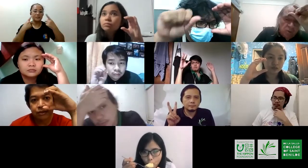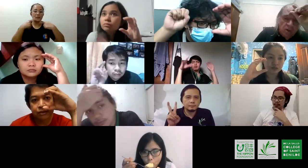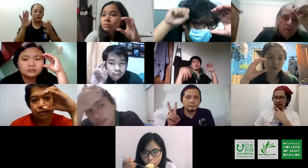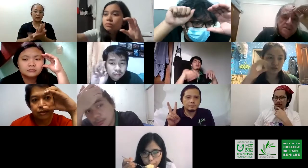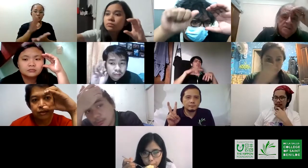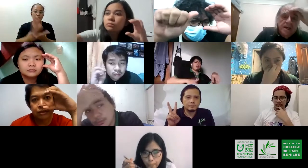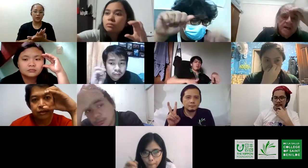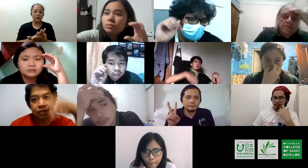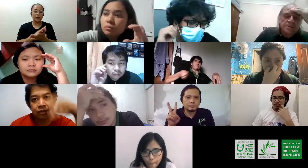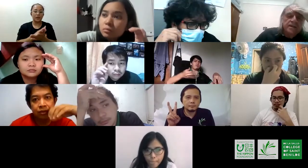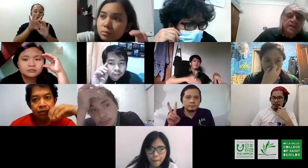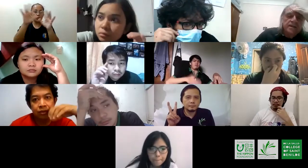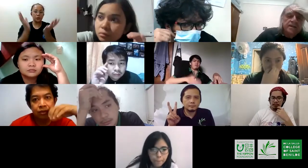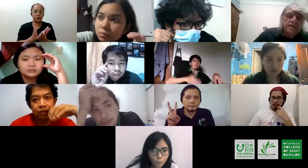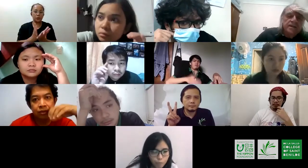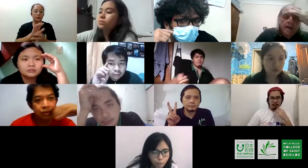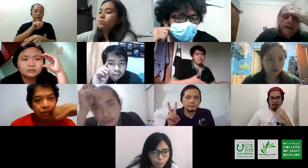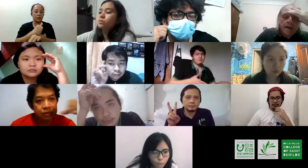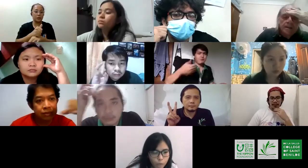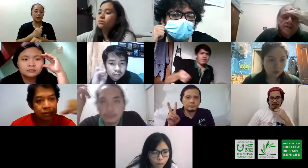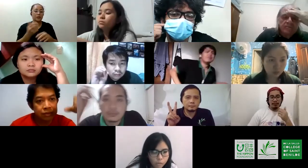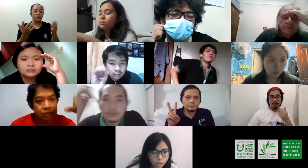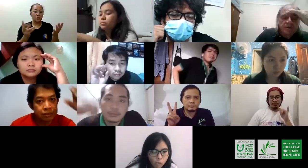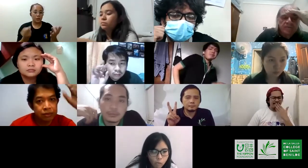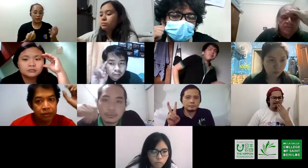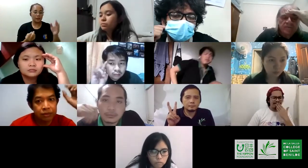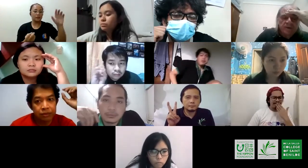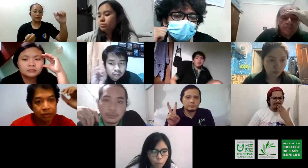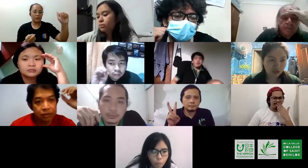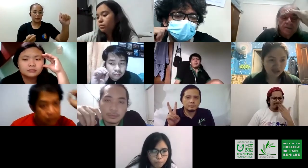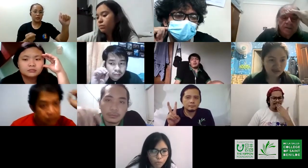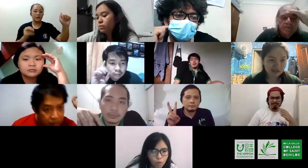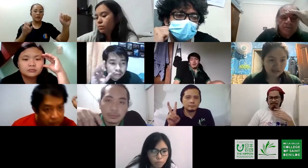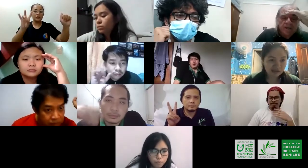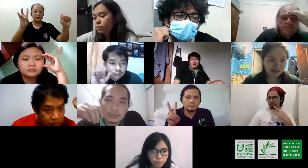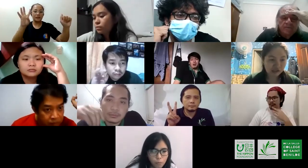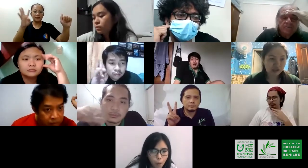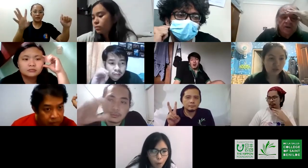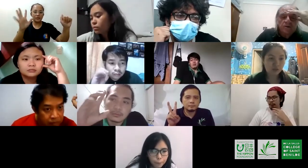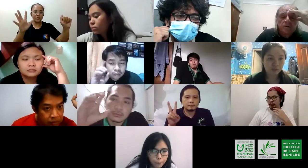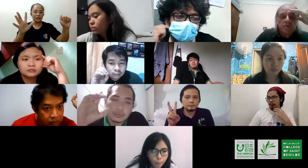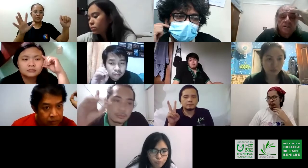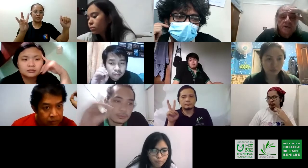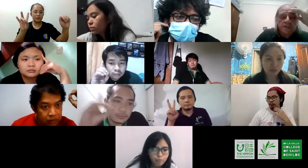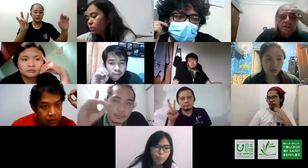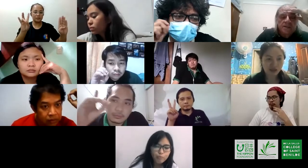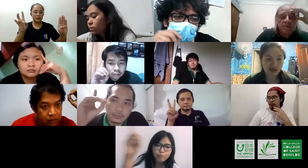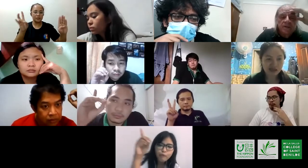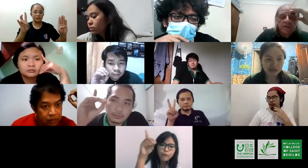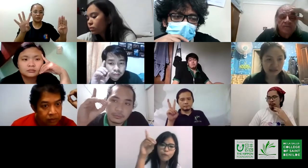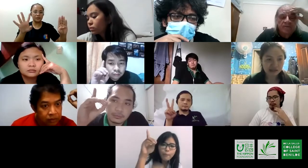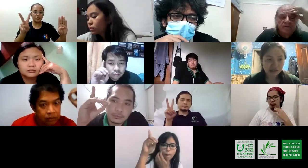was established in A, 1750, B, 1752, C,